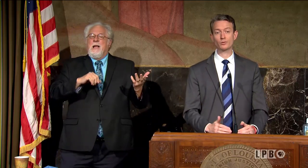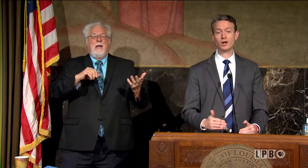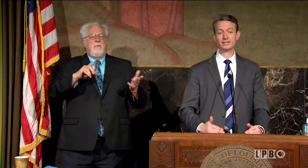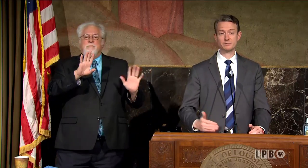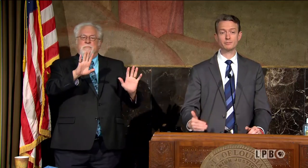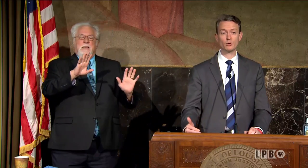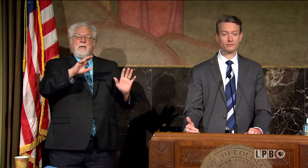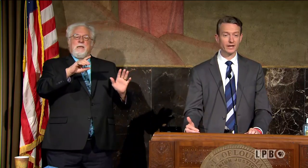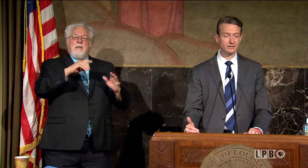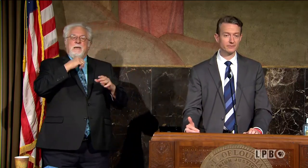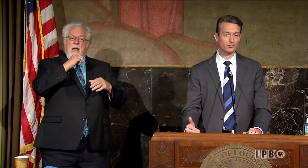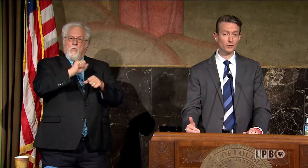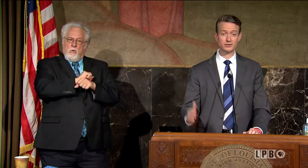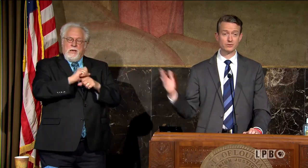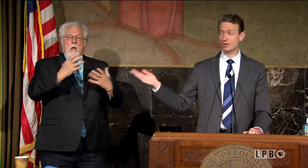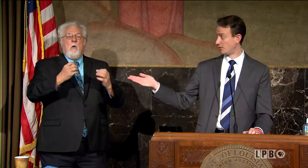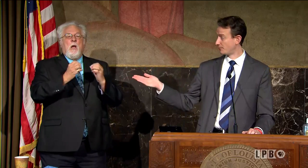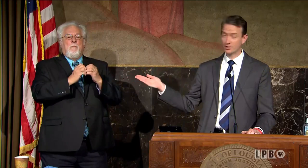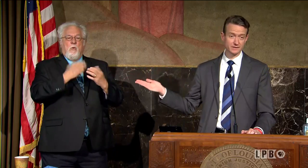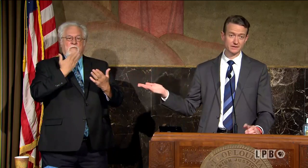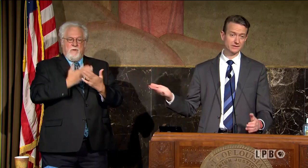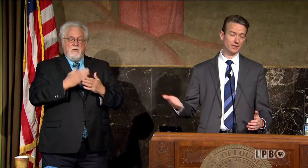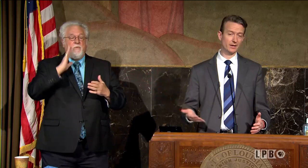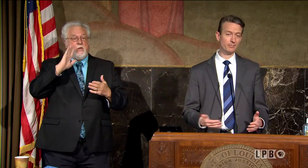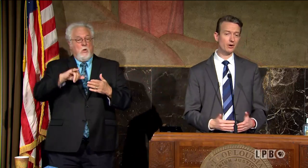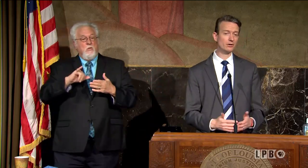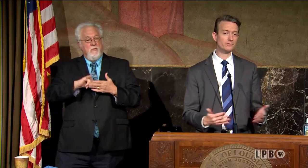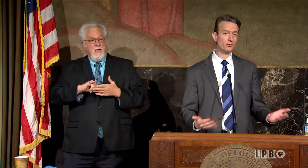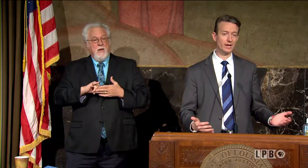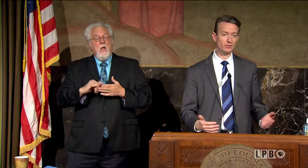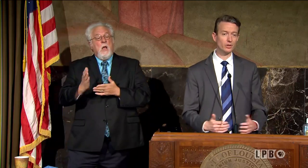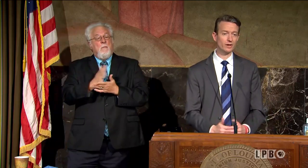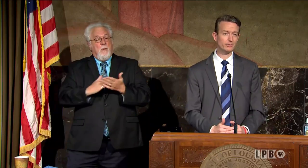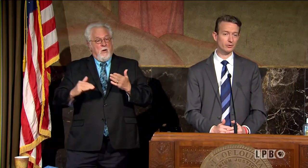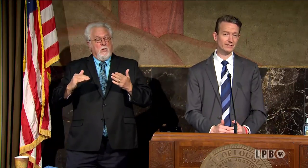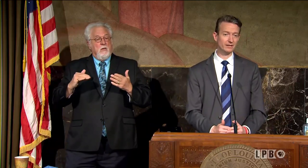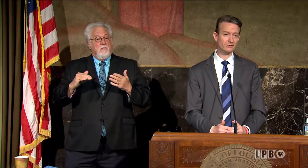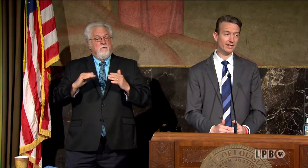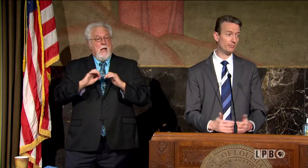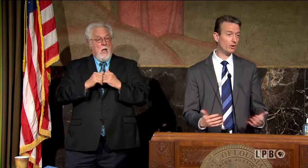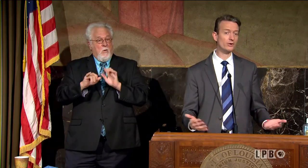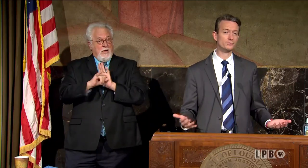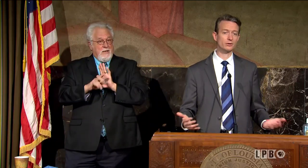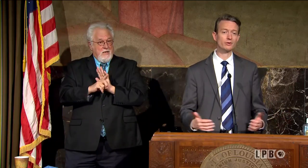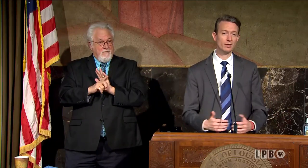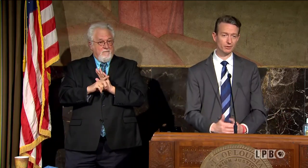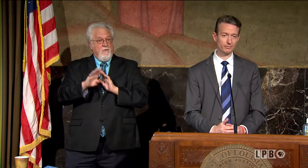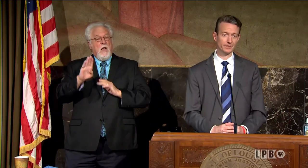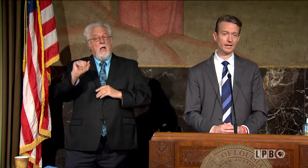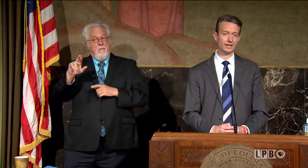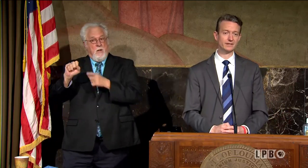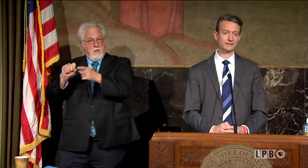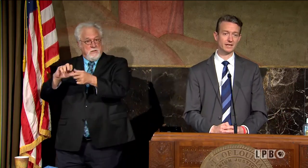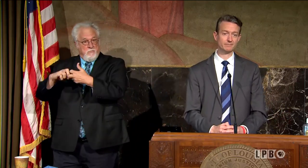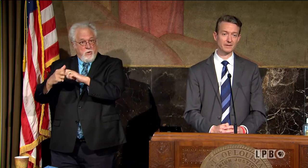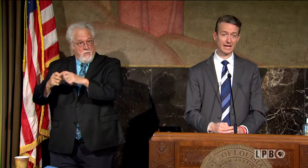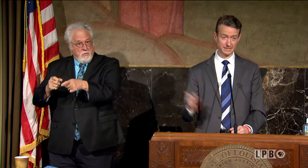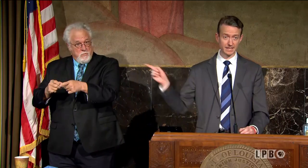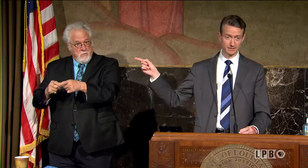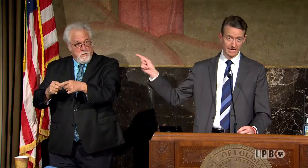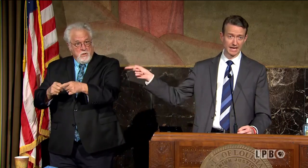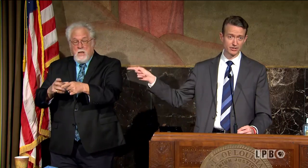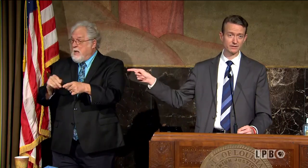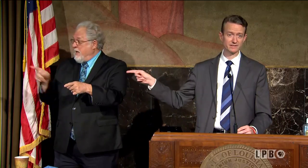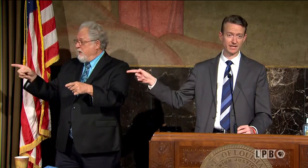I would want it to be more effective. We do know, for instance, part of the way that we were able to identify that bars were a problem in this state